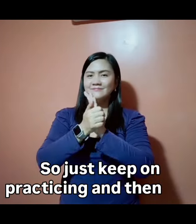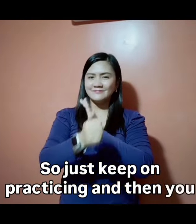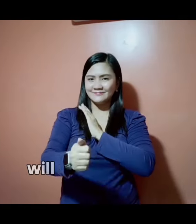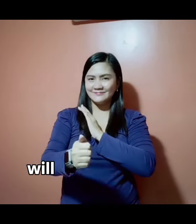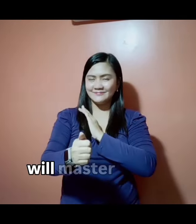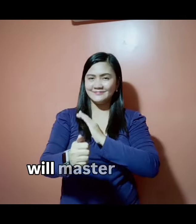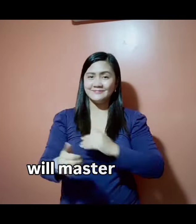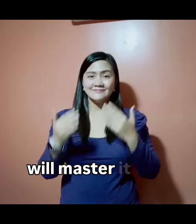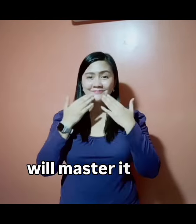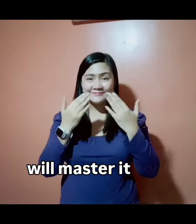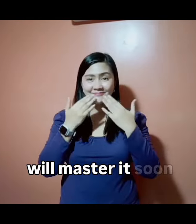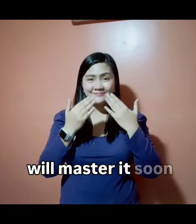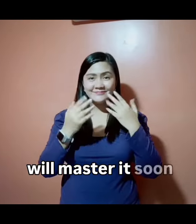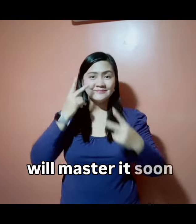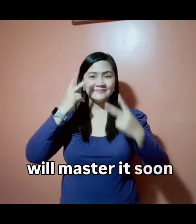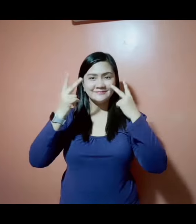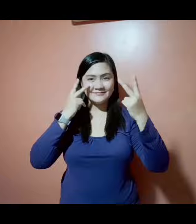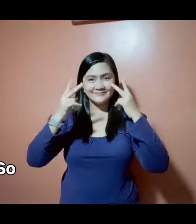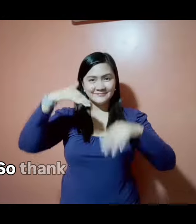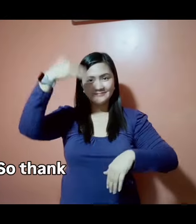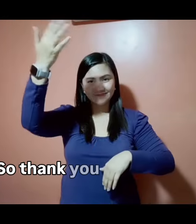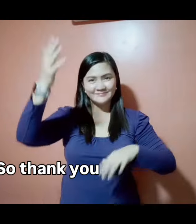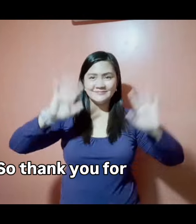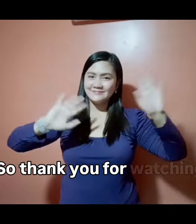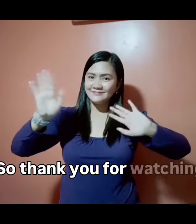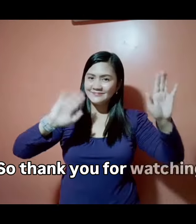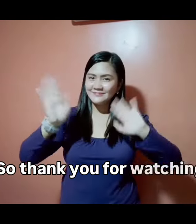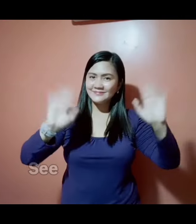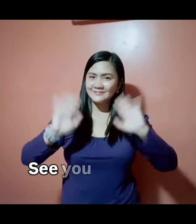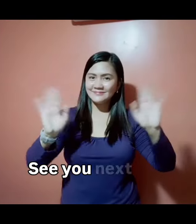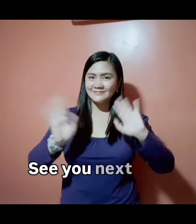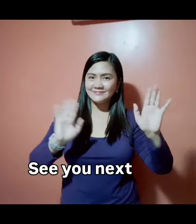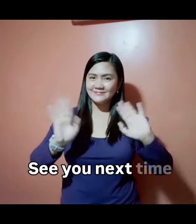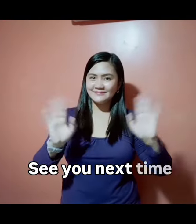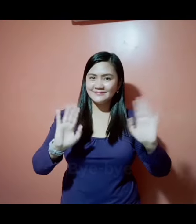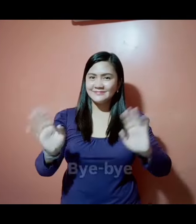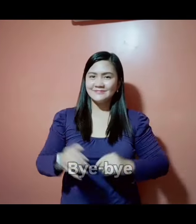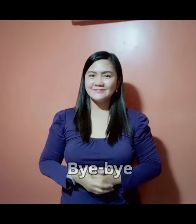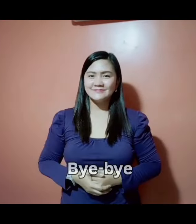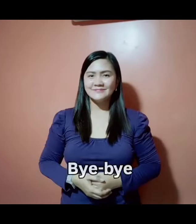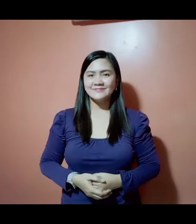you will master it soon. So thank you for watching. See you next time. Bye-bye.